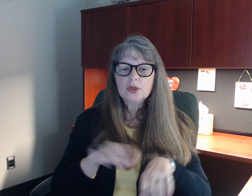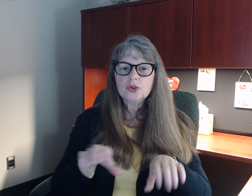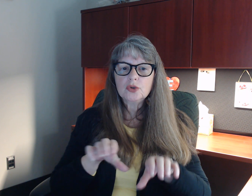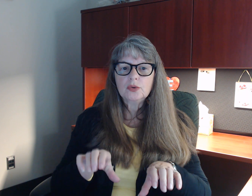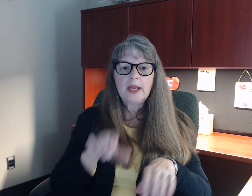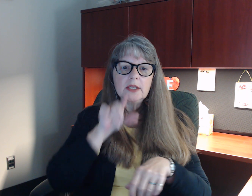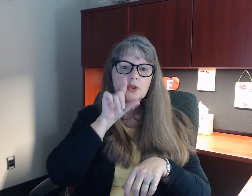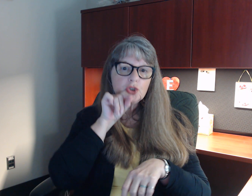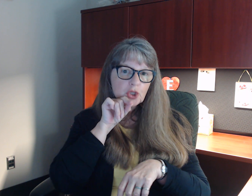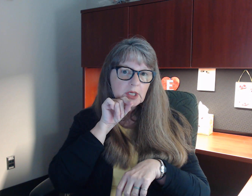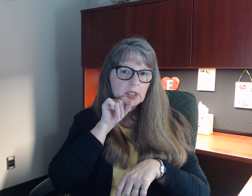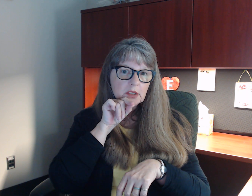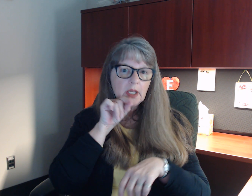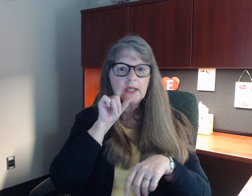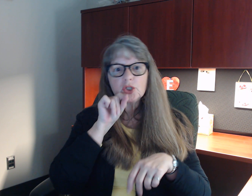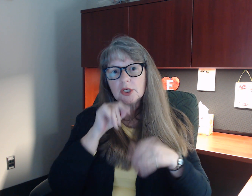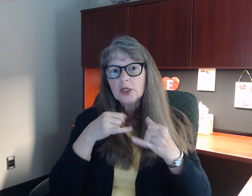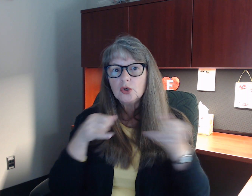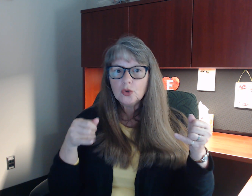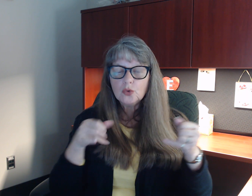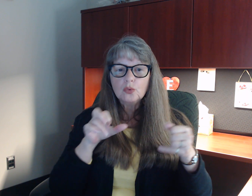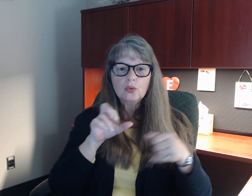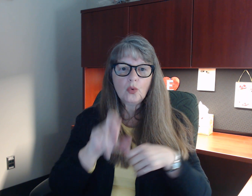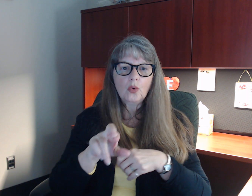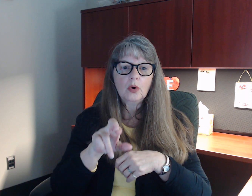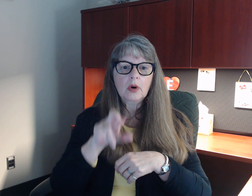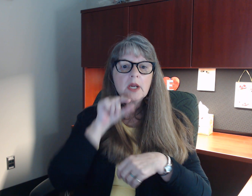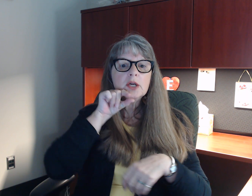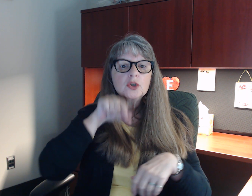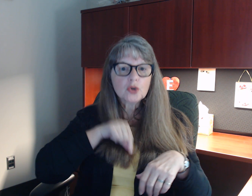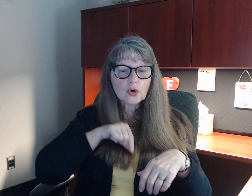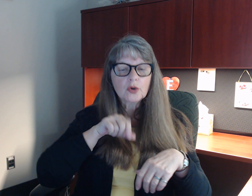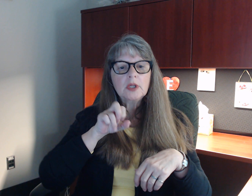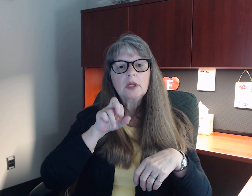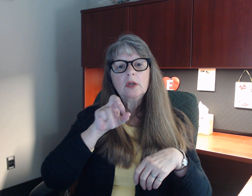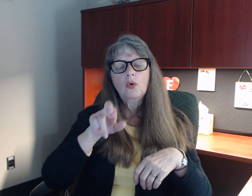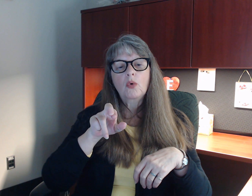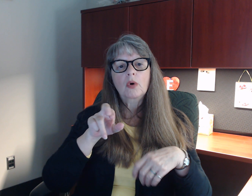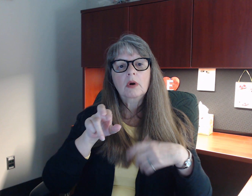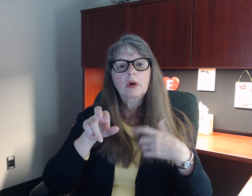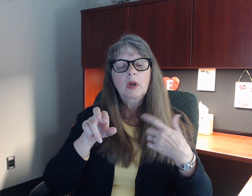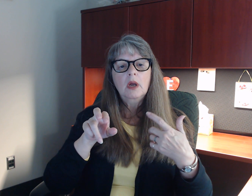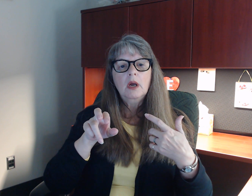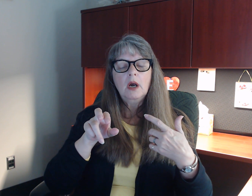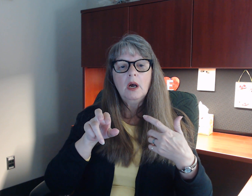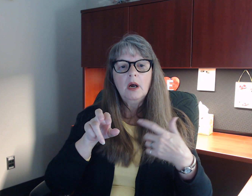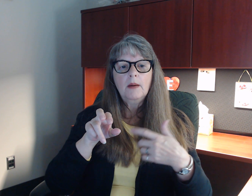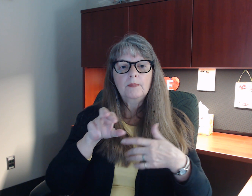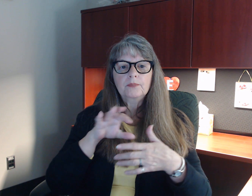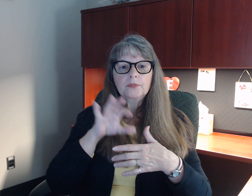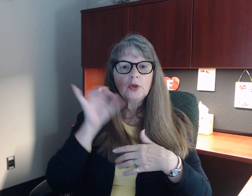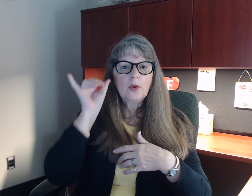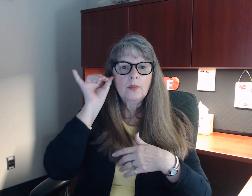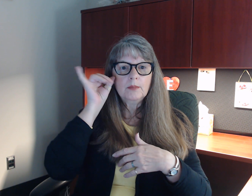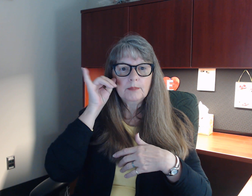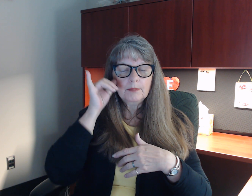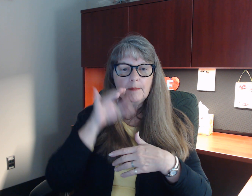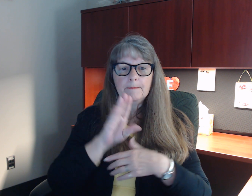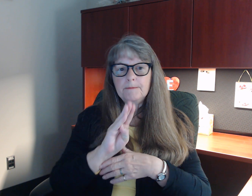do like chicken noodle or turkey or you know,